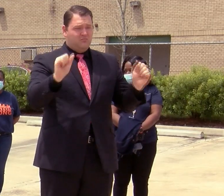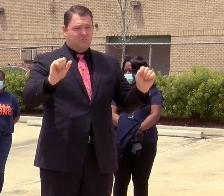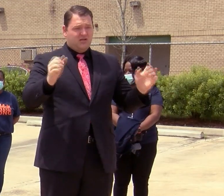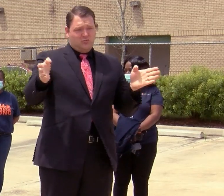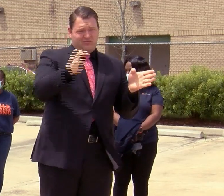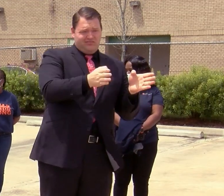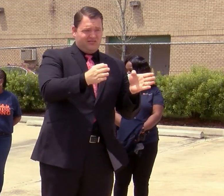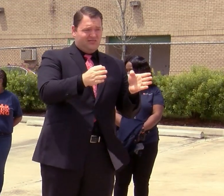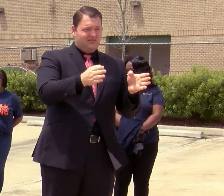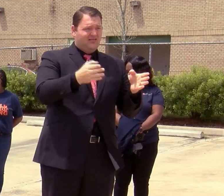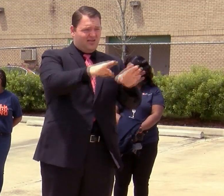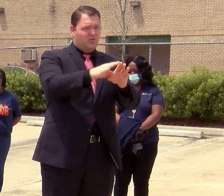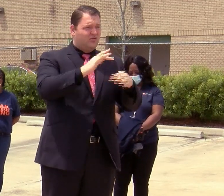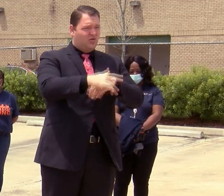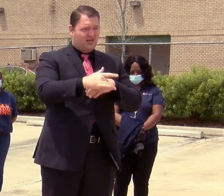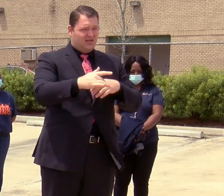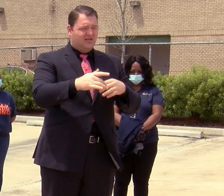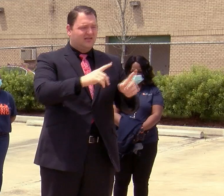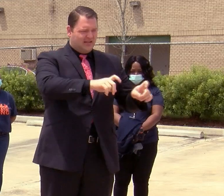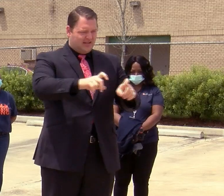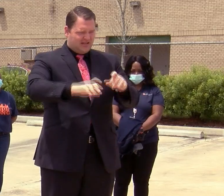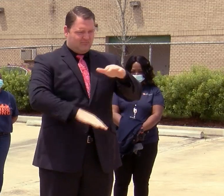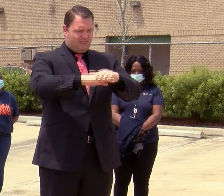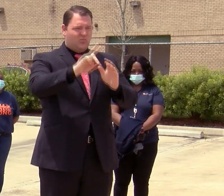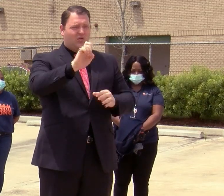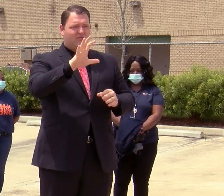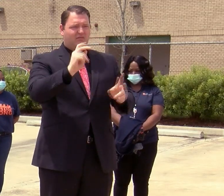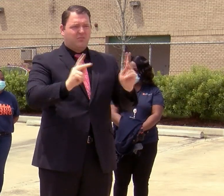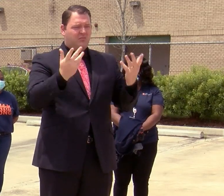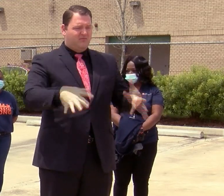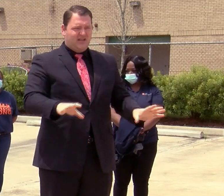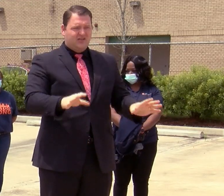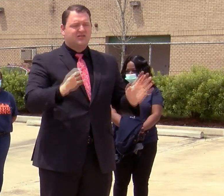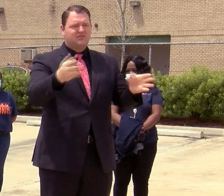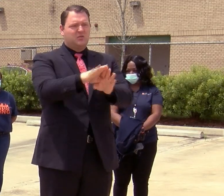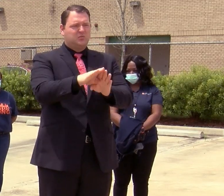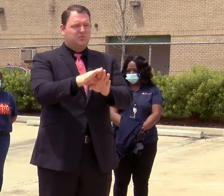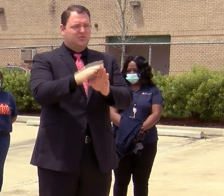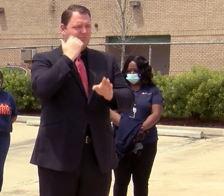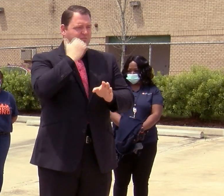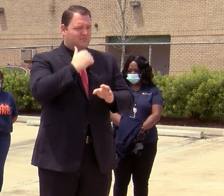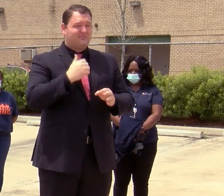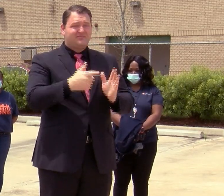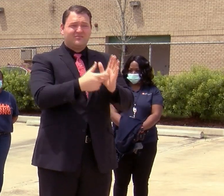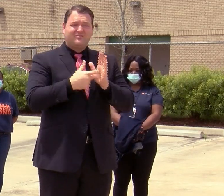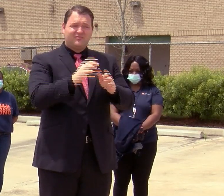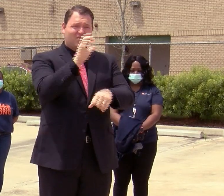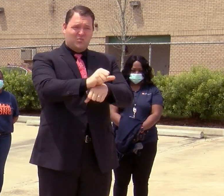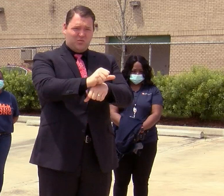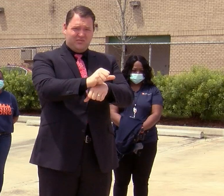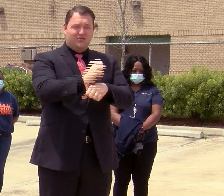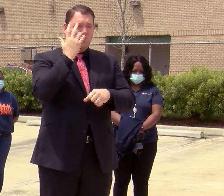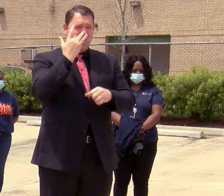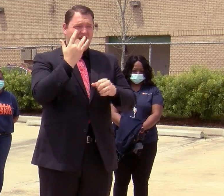for this site. It's a mobile testing site. 150 is the capacity. This site requires an appointment because it's